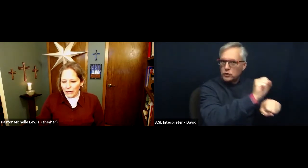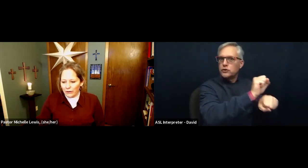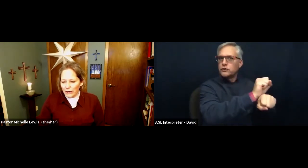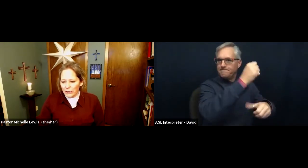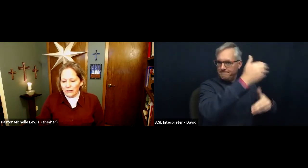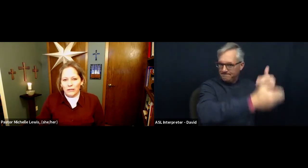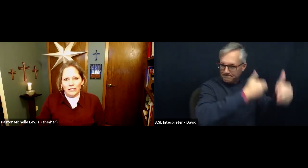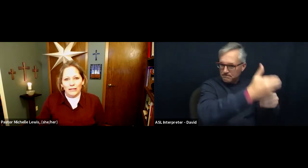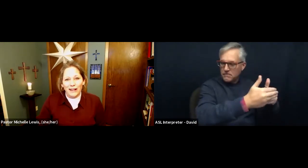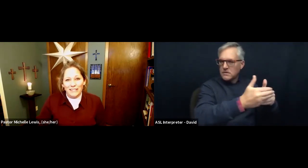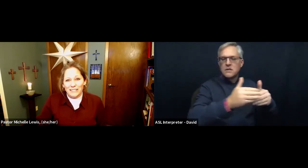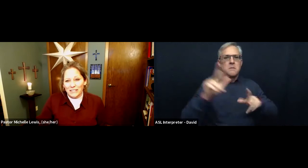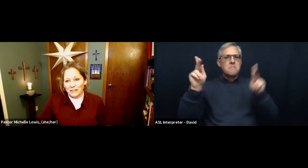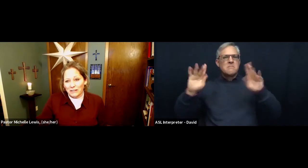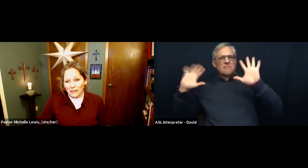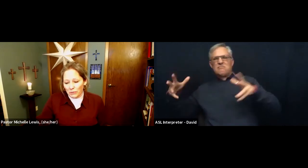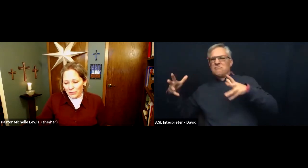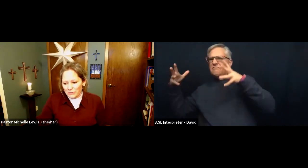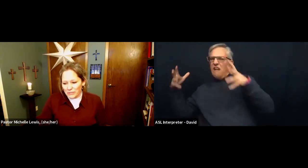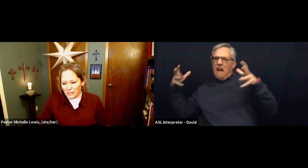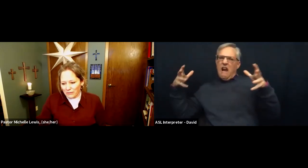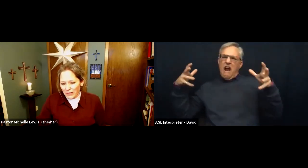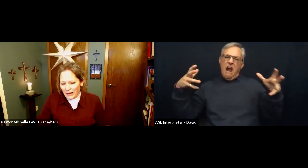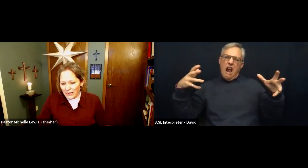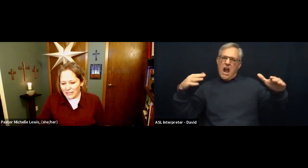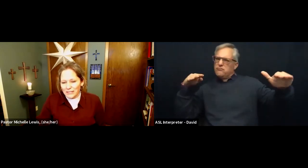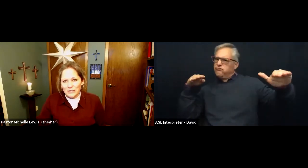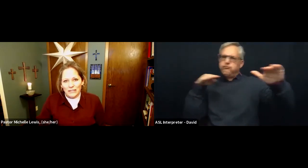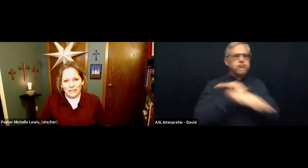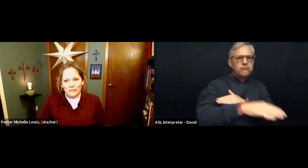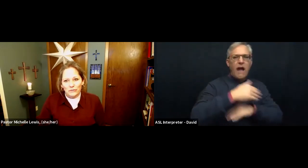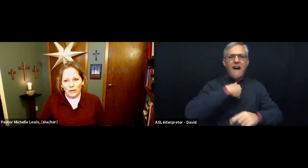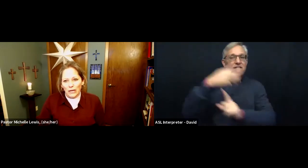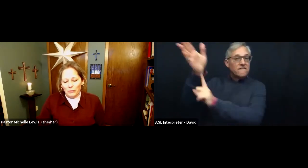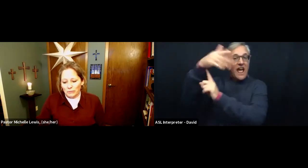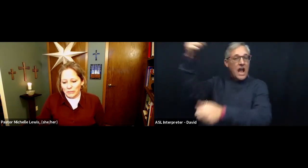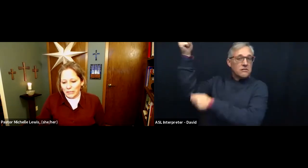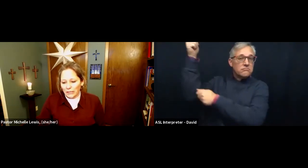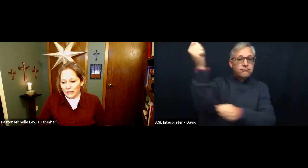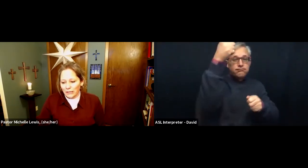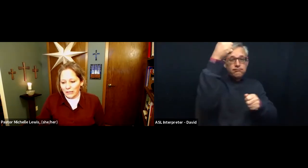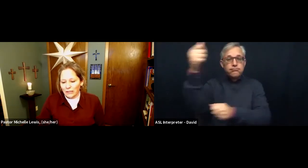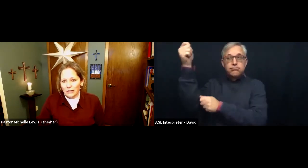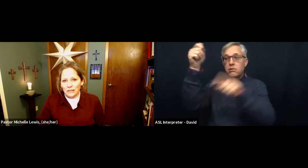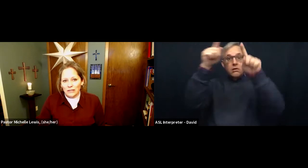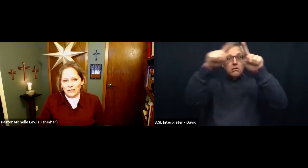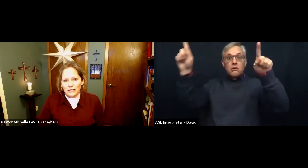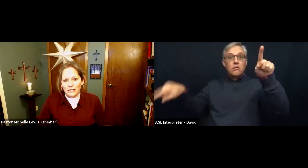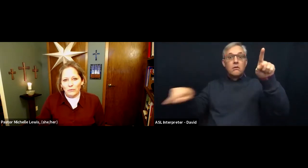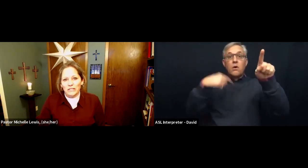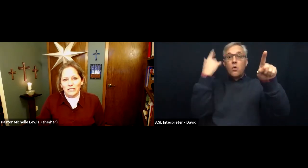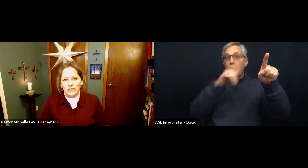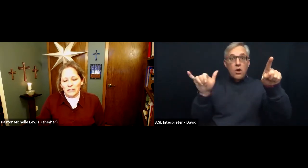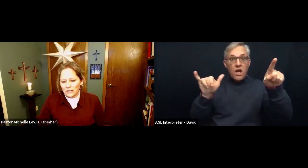People carried Nazi emblems and flags into our Capitol building.